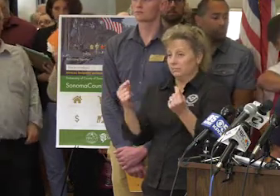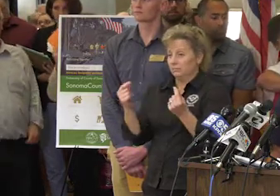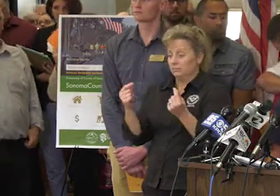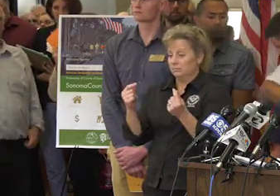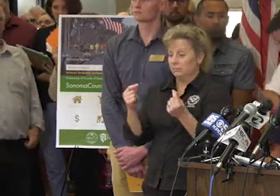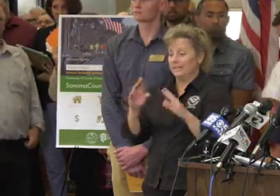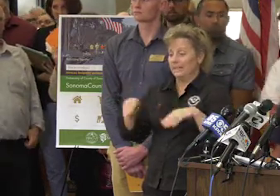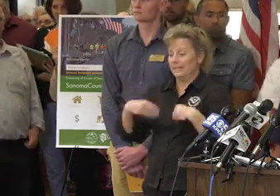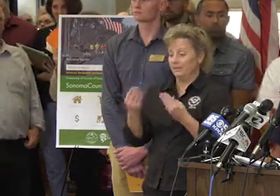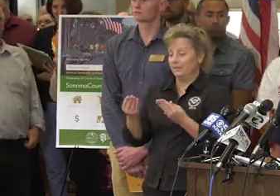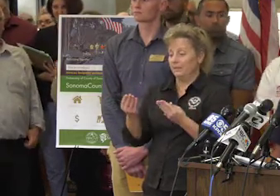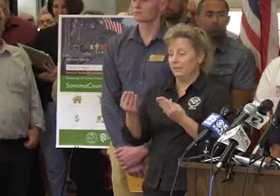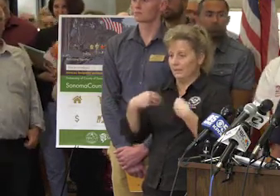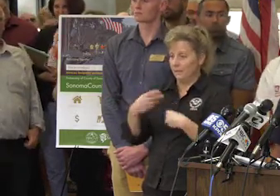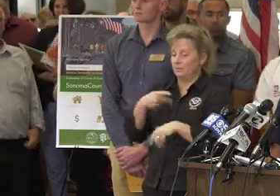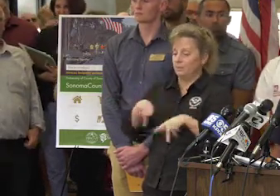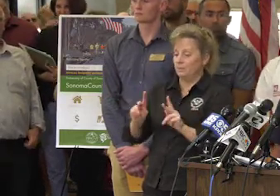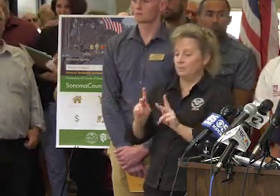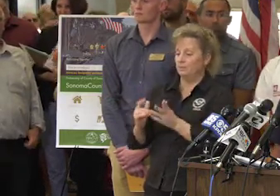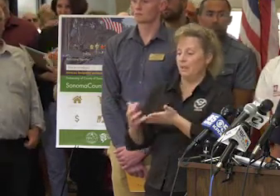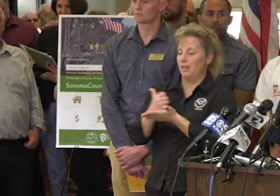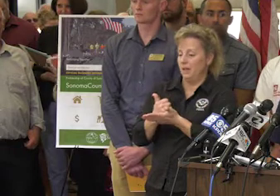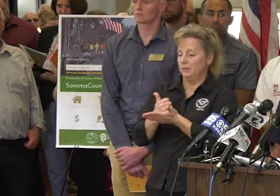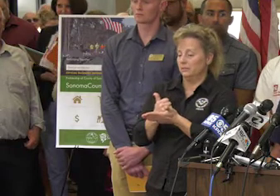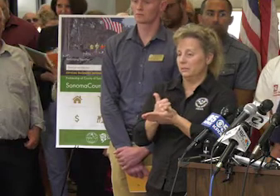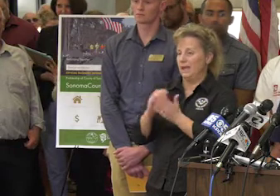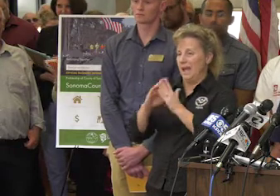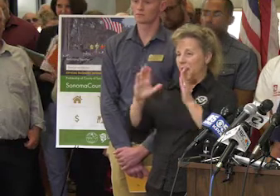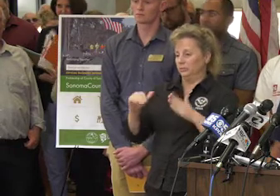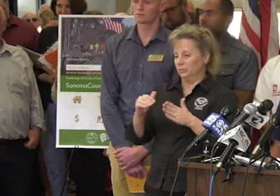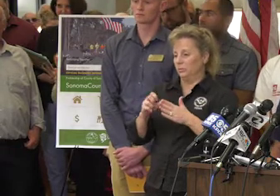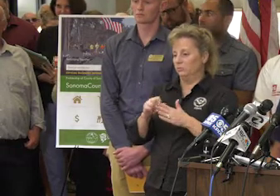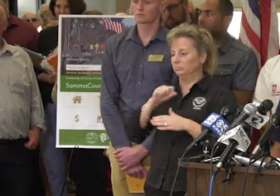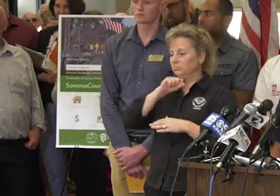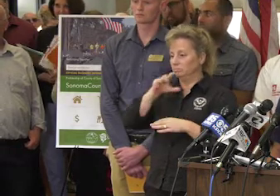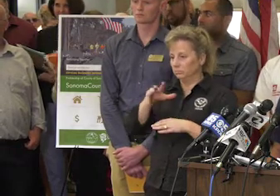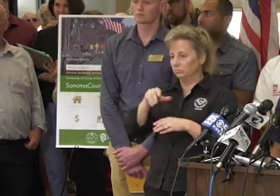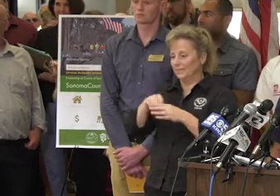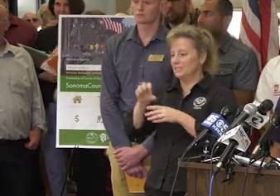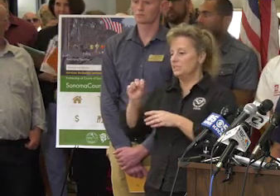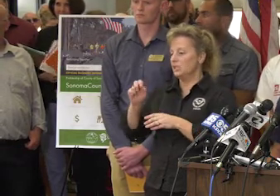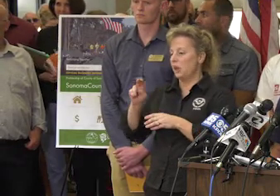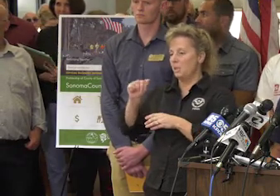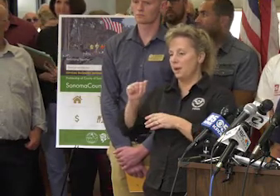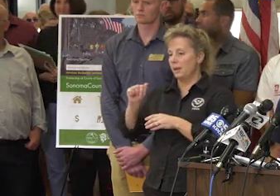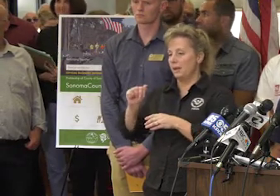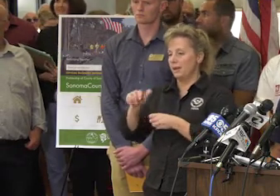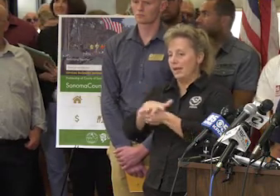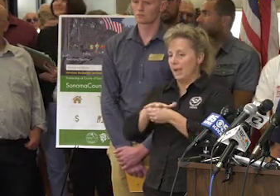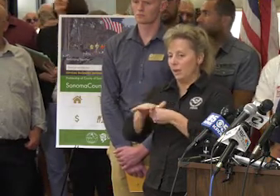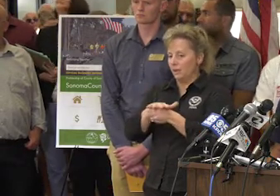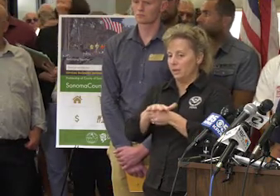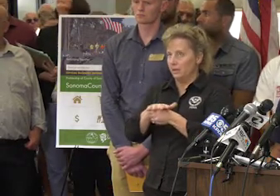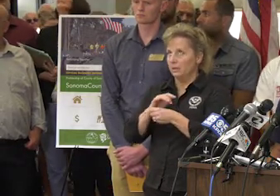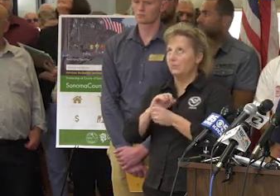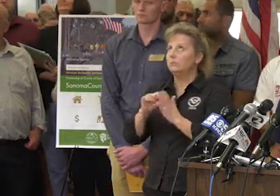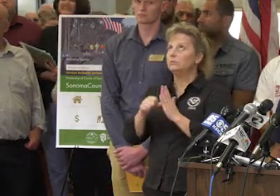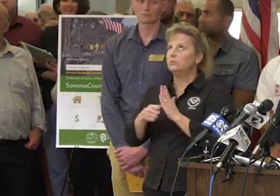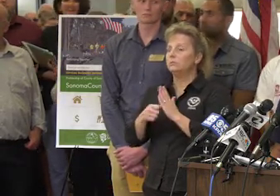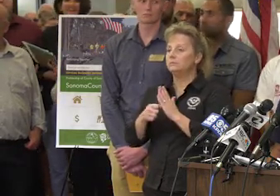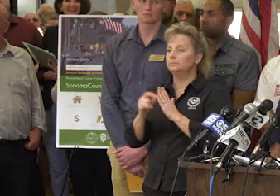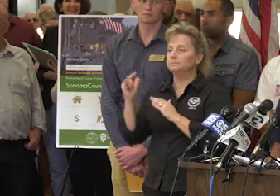us to collect household hazardous waste in Sonoma County. And I want to stress,